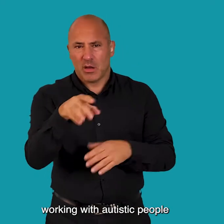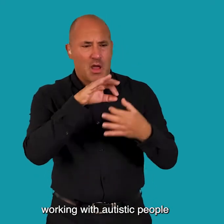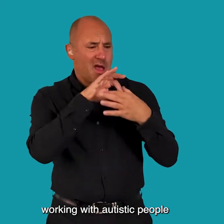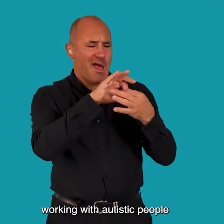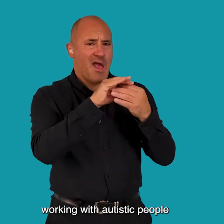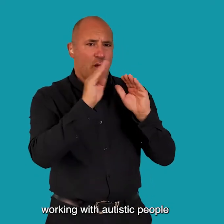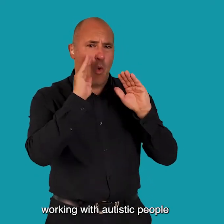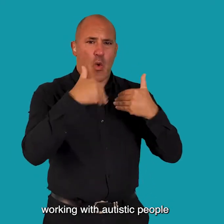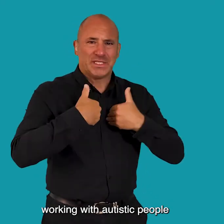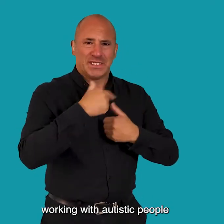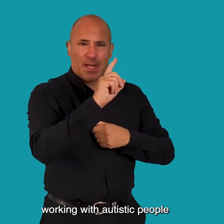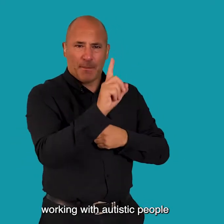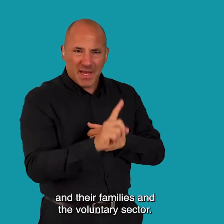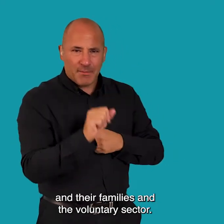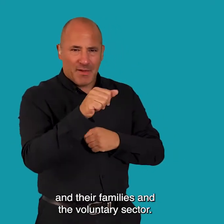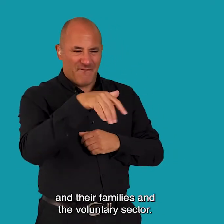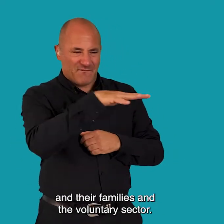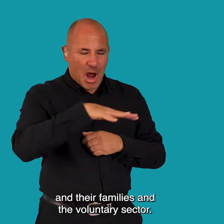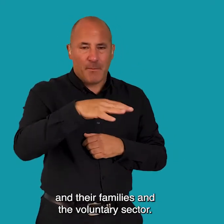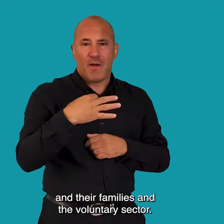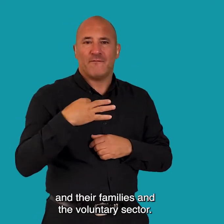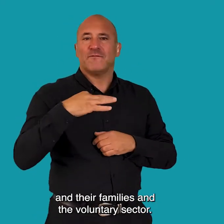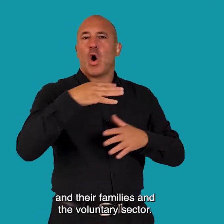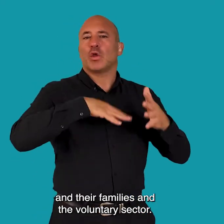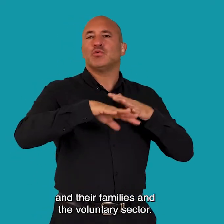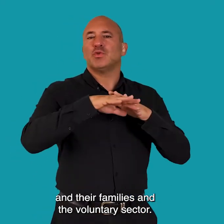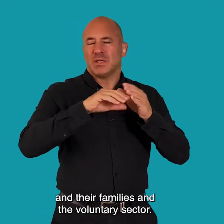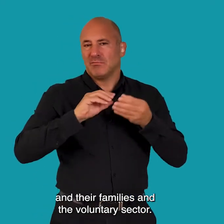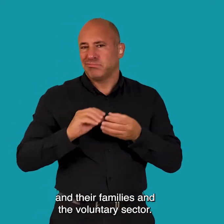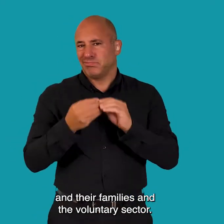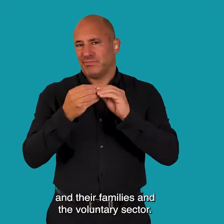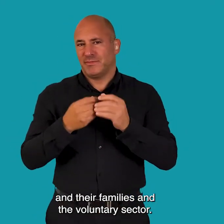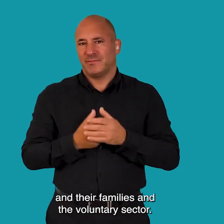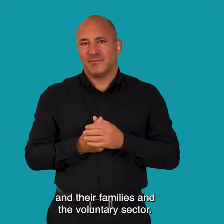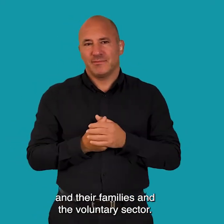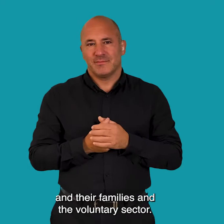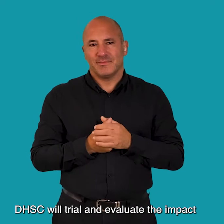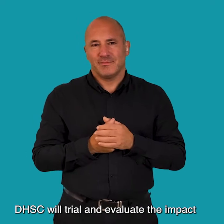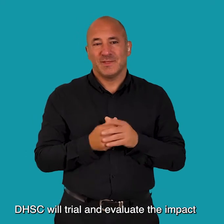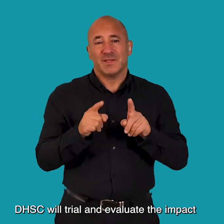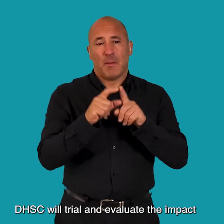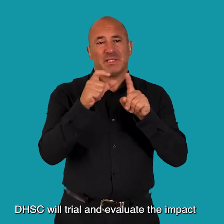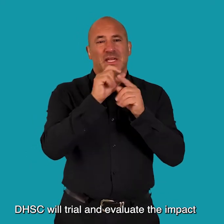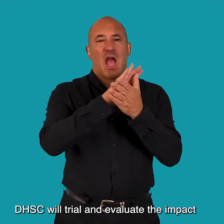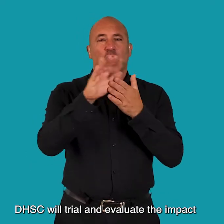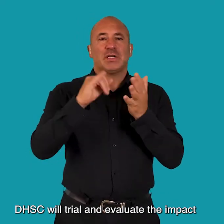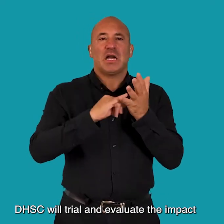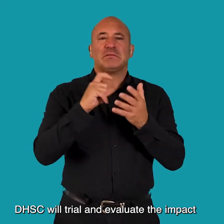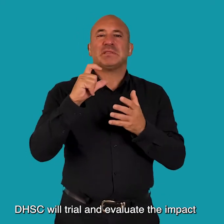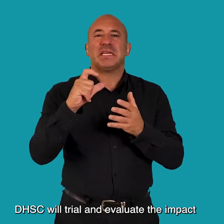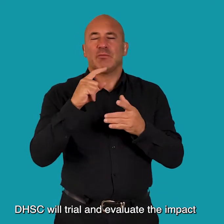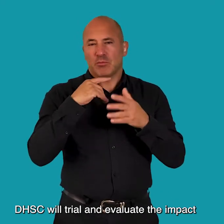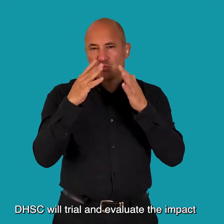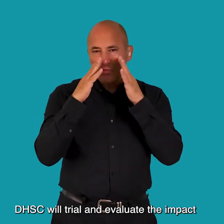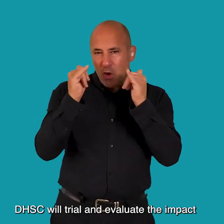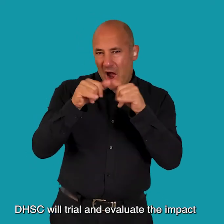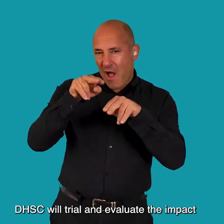with autistic people and their families and the voluntary sector. DHSC will trial and evaluate the impact of